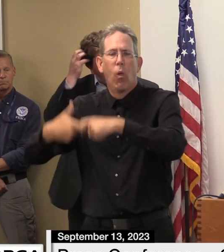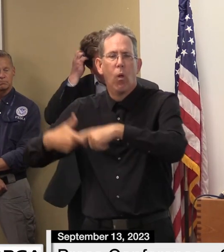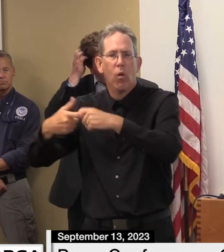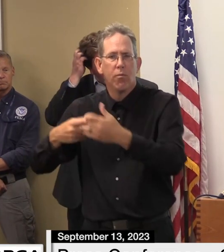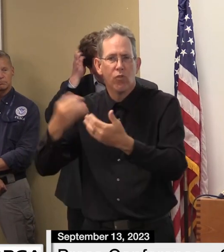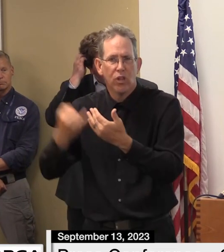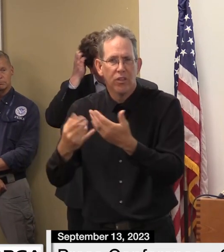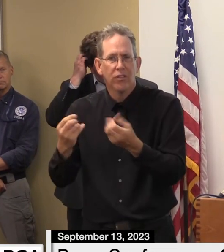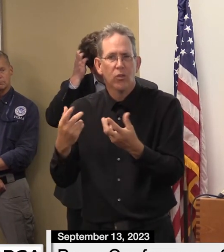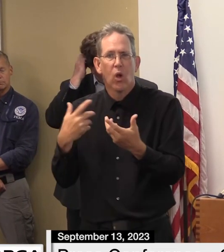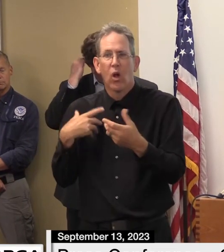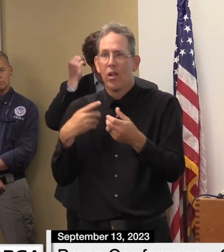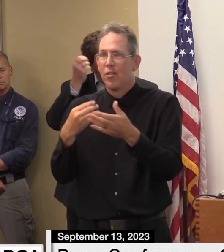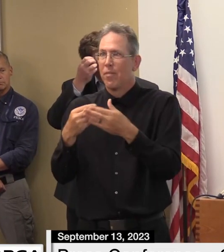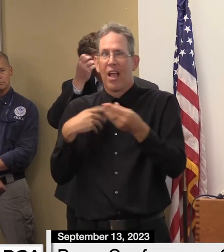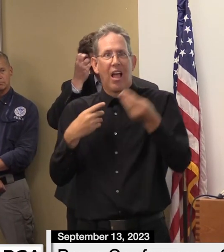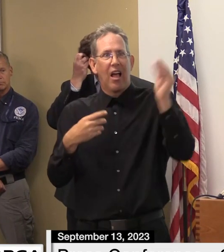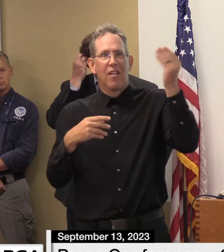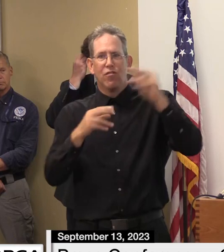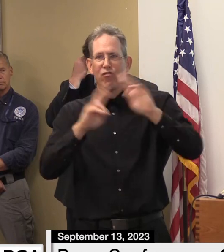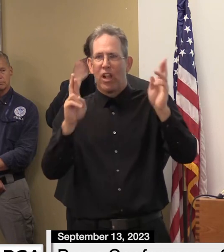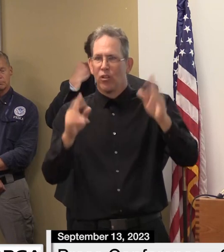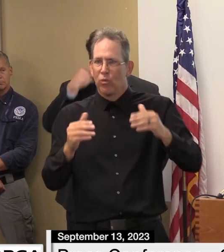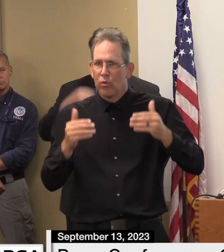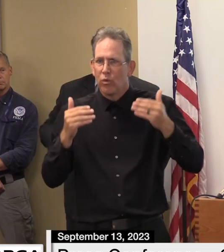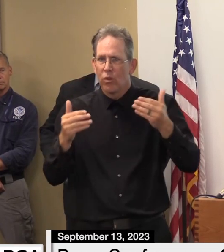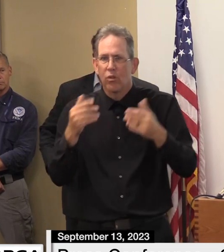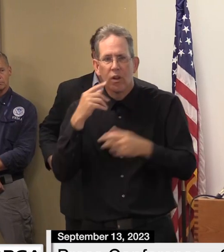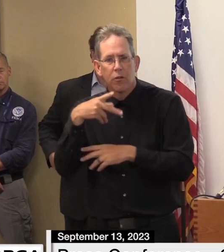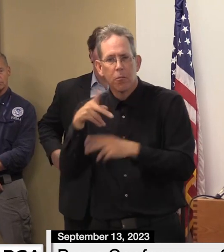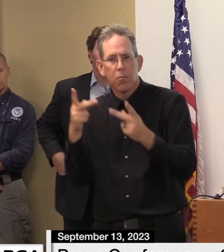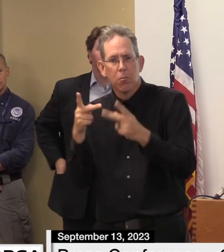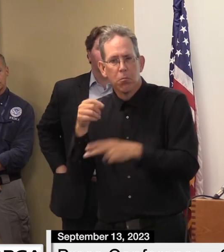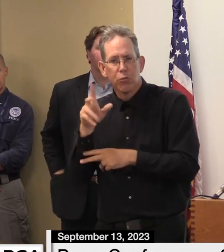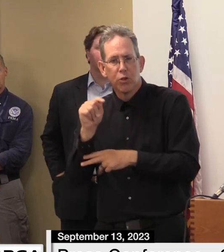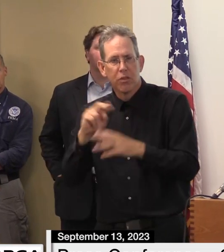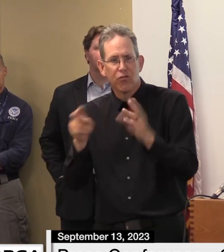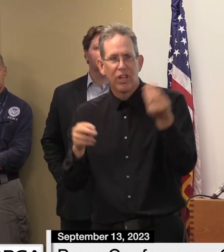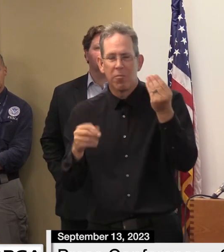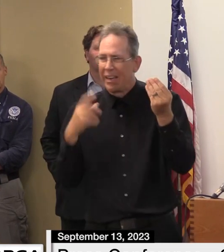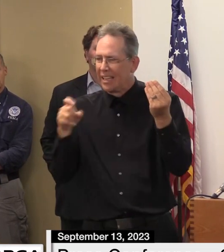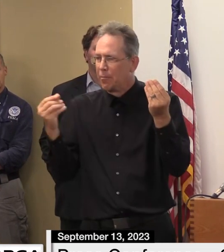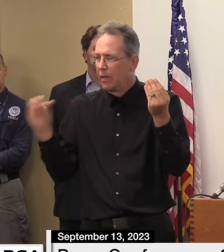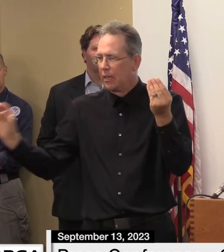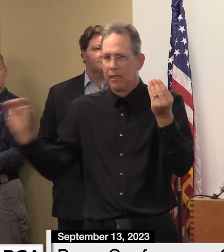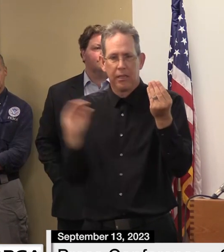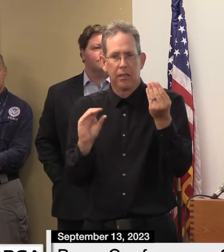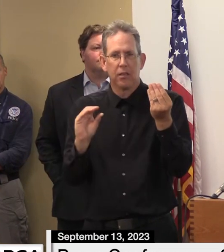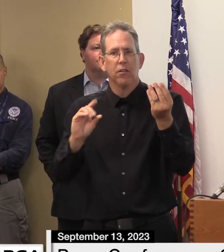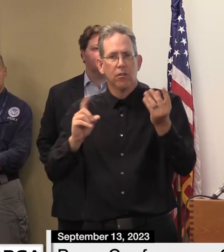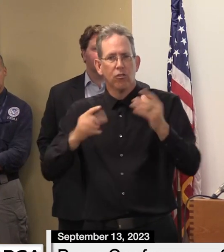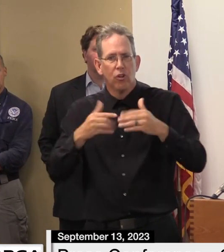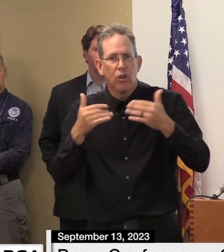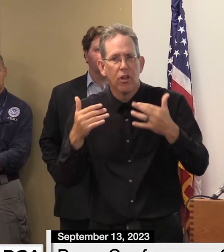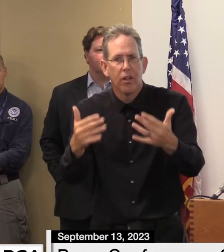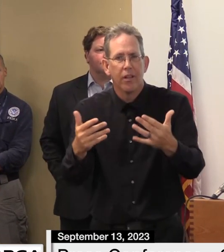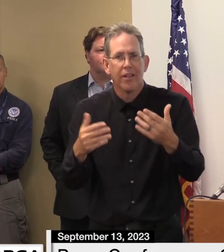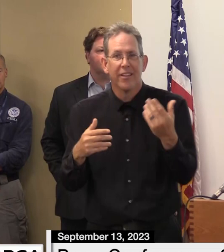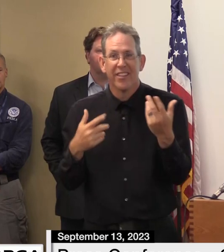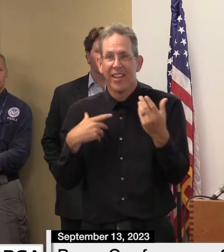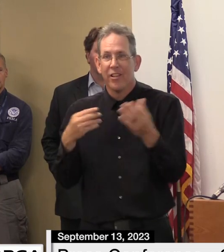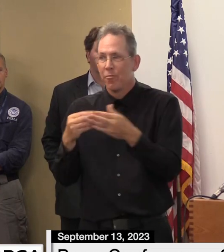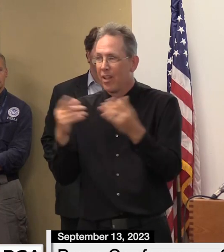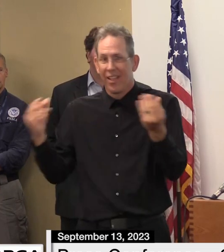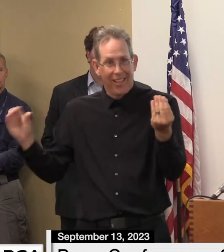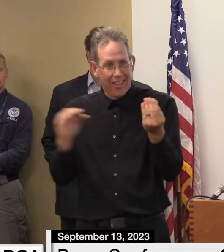already designed and approved properties that, because of cost escalation, now they just need a little bit of money to move forward. So we're